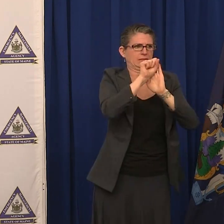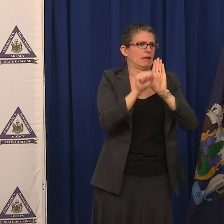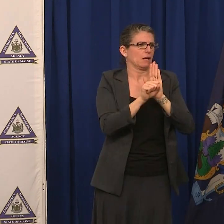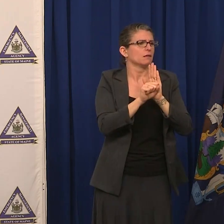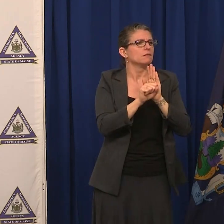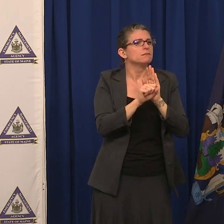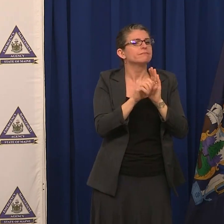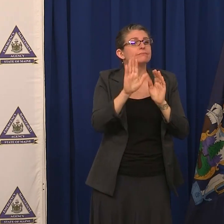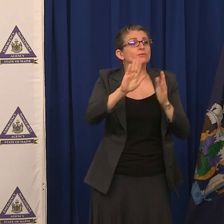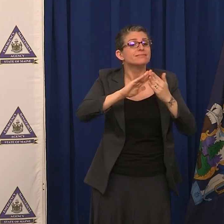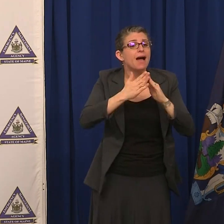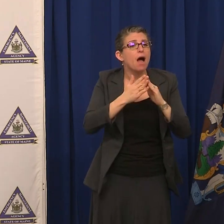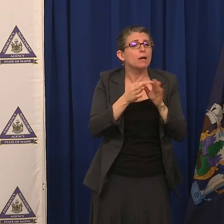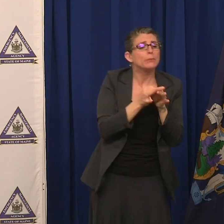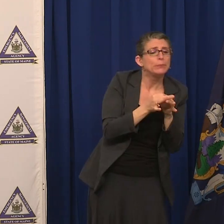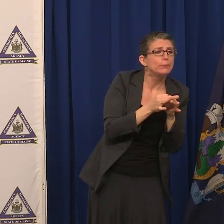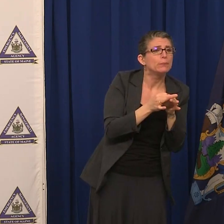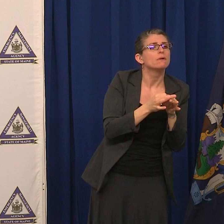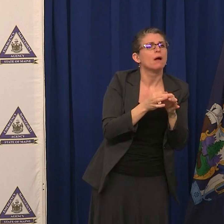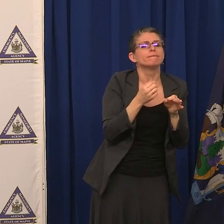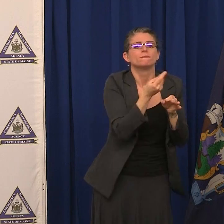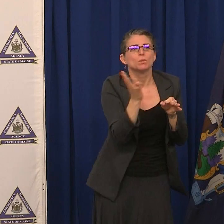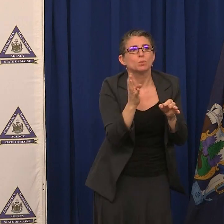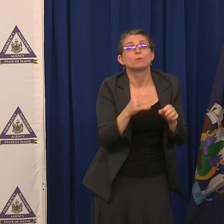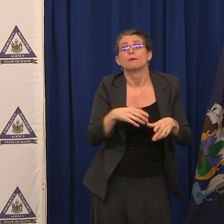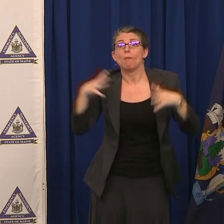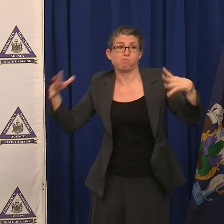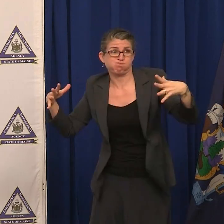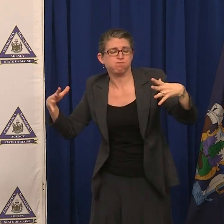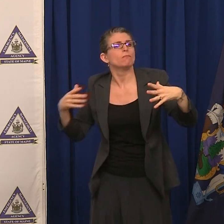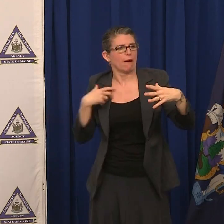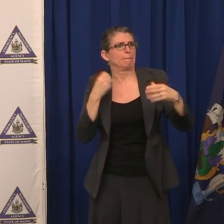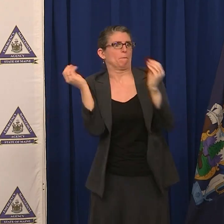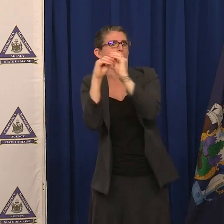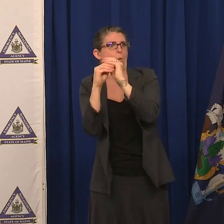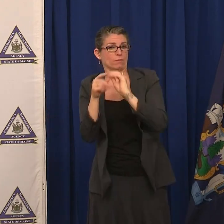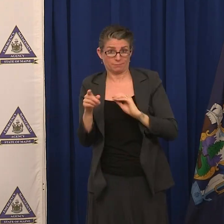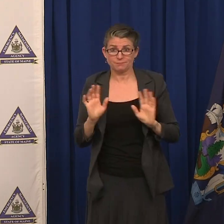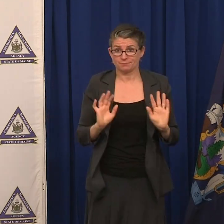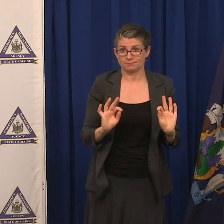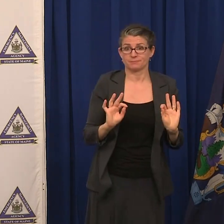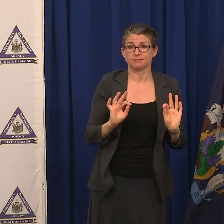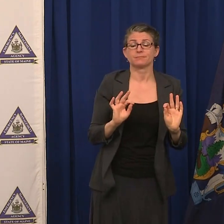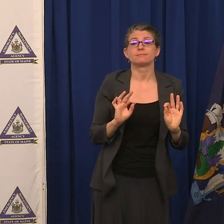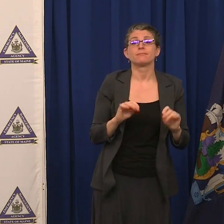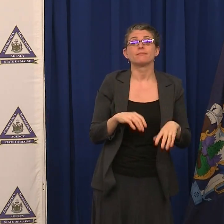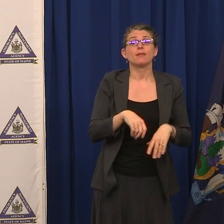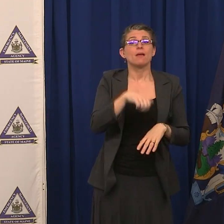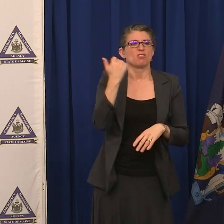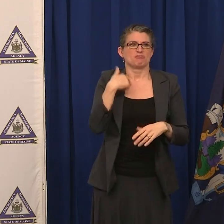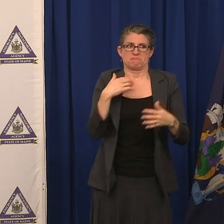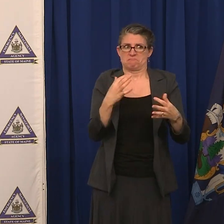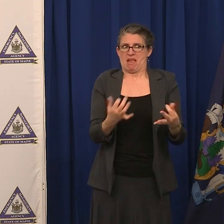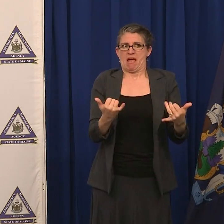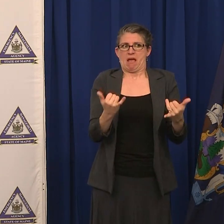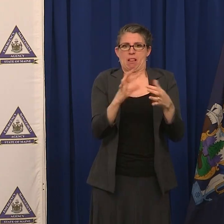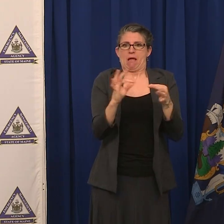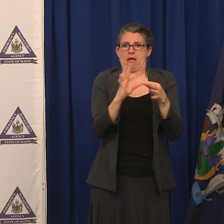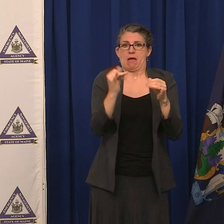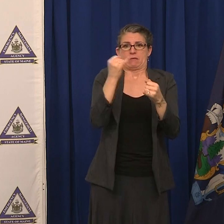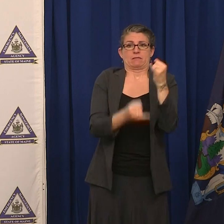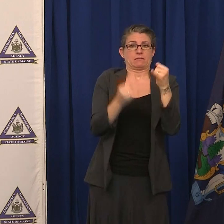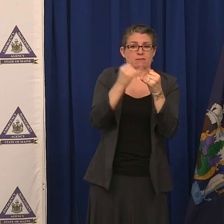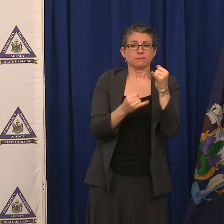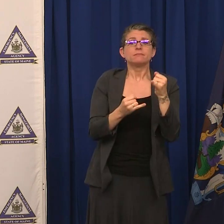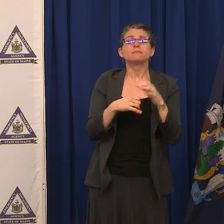I'd like to end on one note, which is to talk a bit more about the